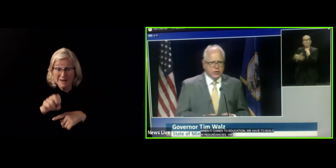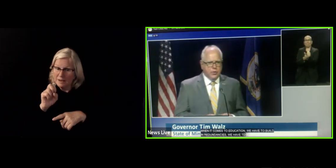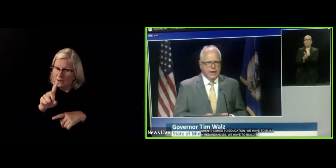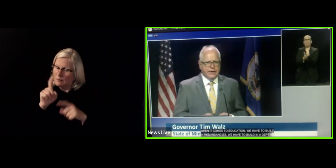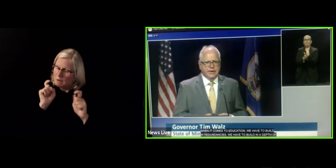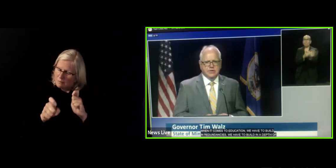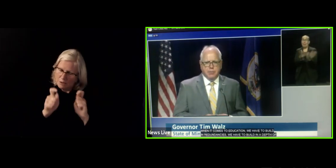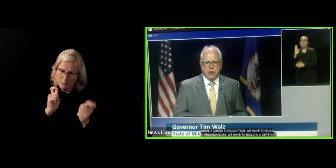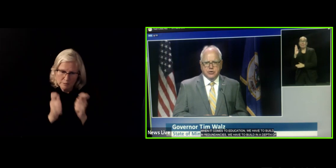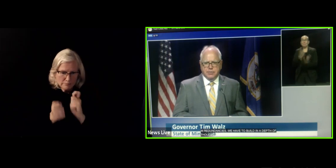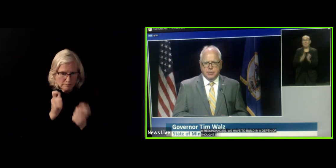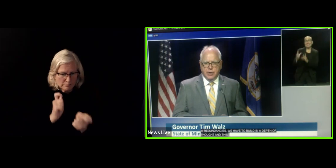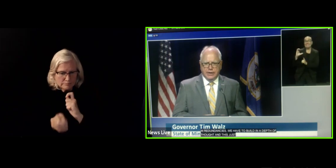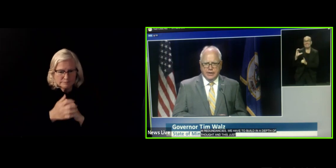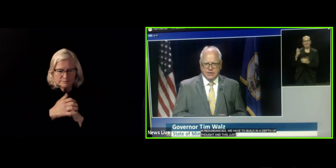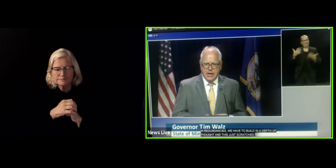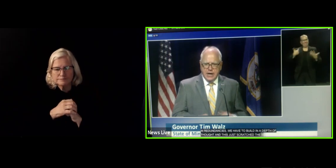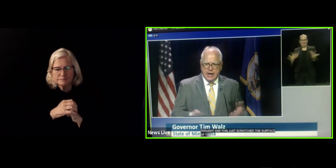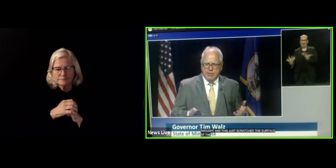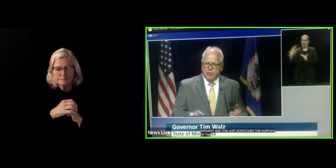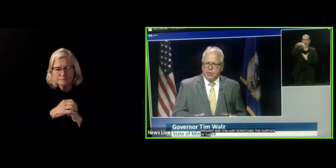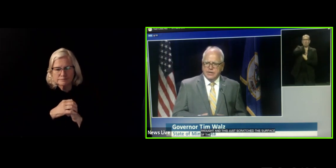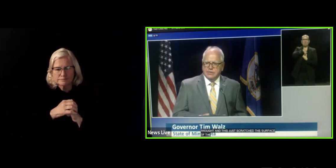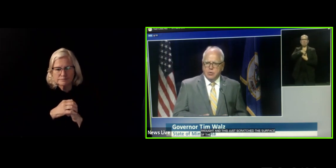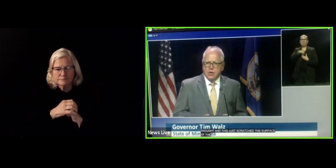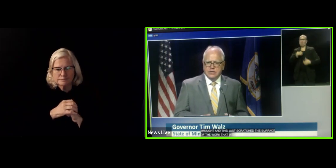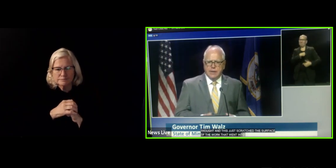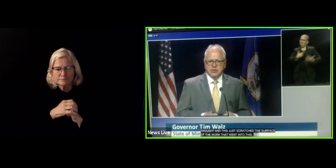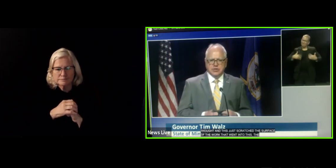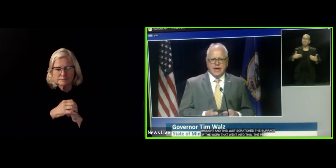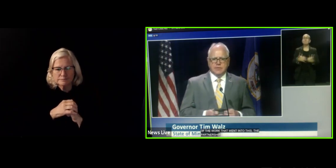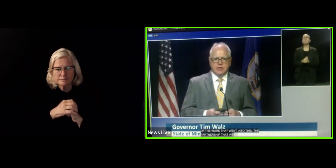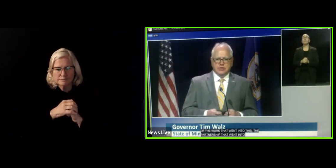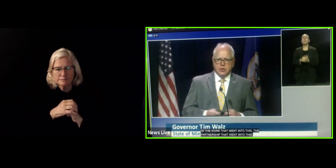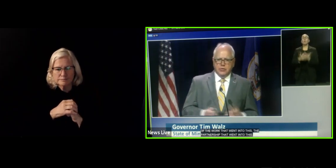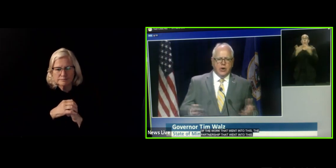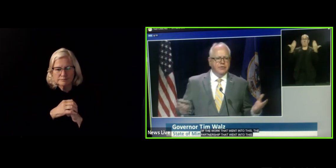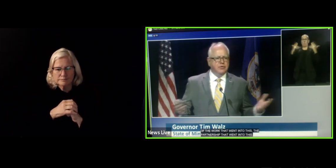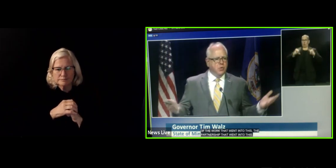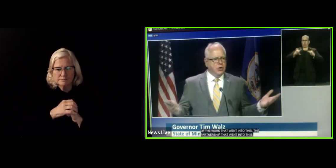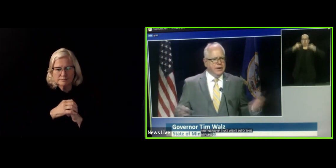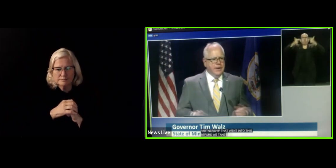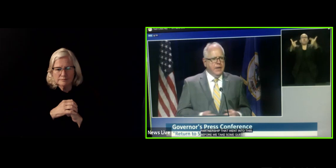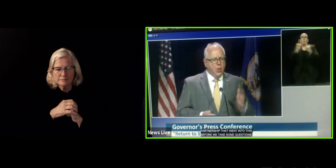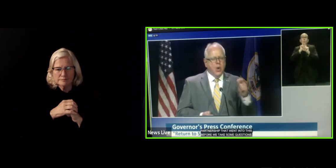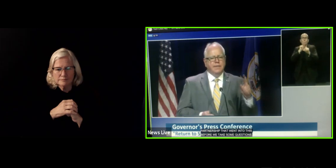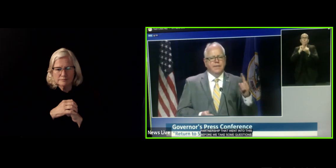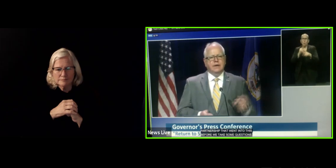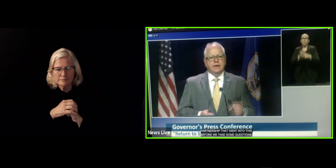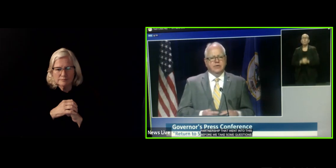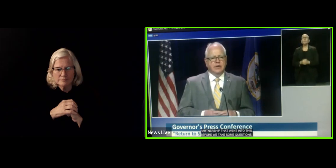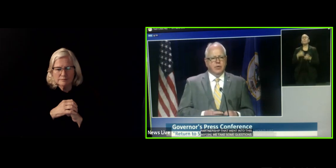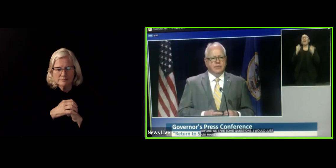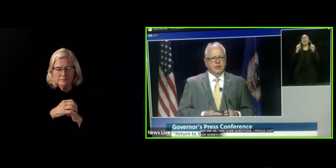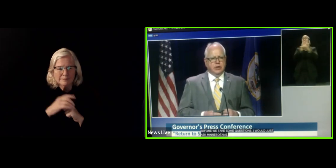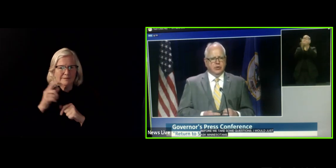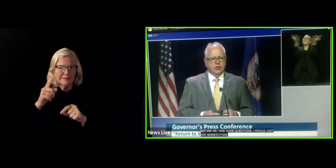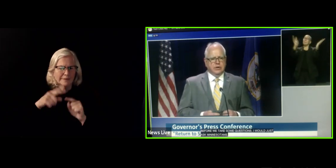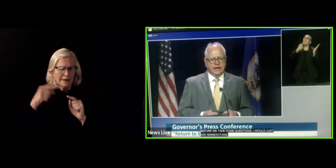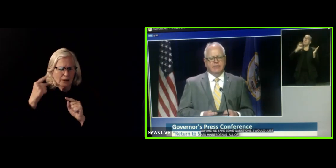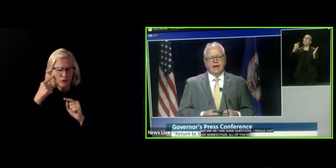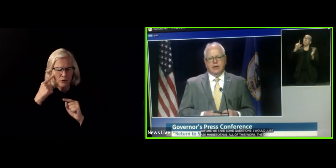work that went into this and the partnership that went into this. Before we take some questions, I would just ask Minnesotans, all of this work, the one thing that each and every one of you can